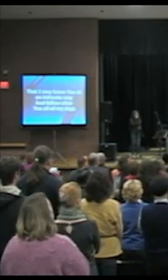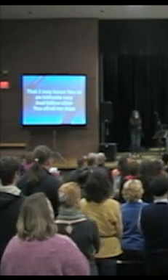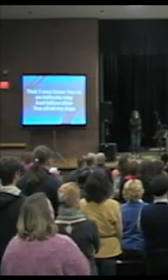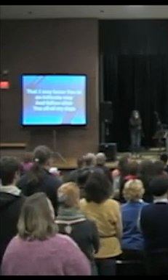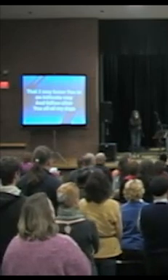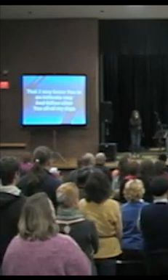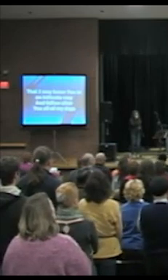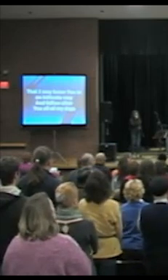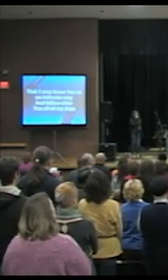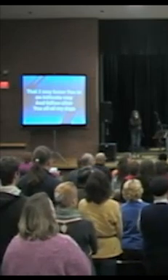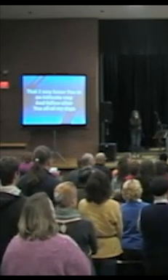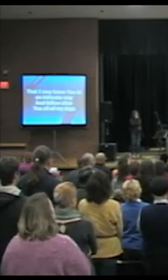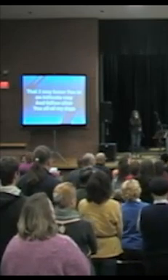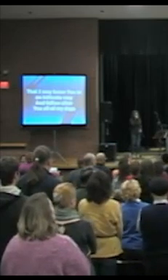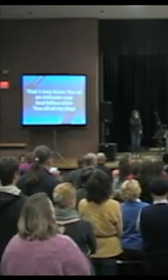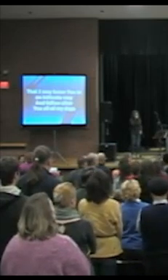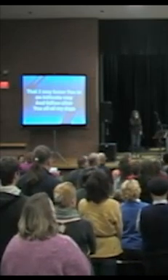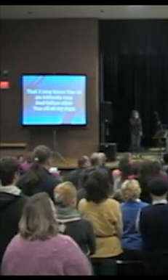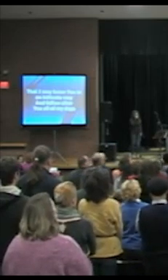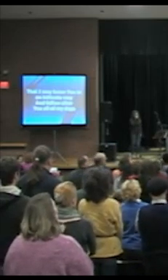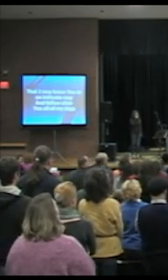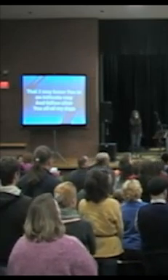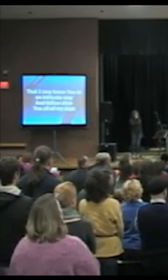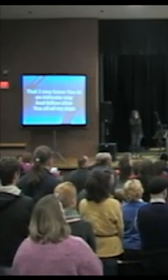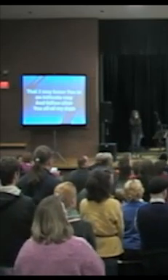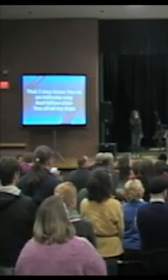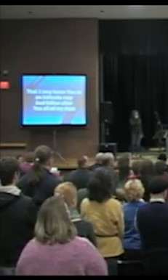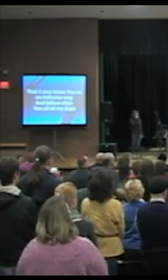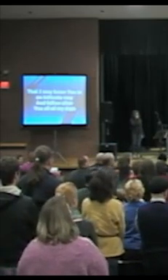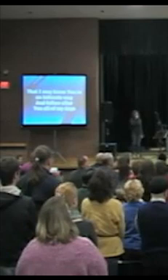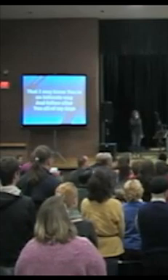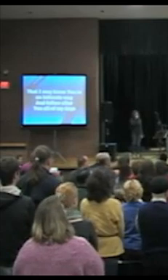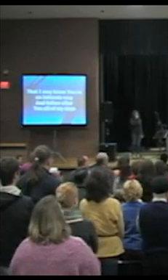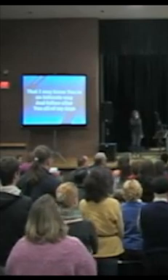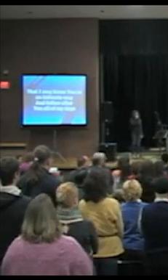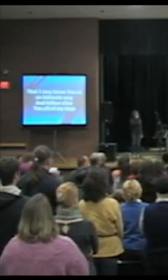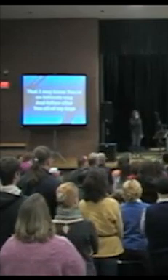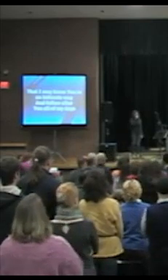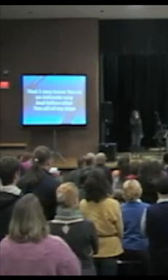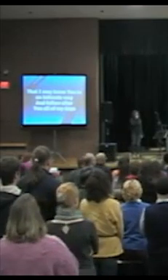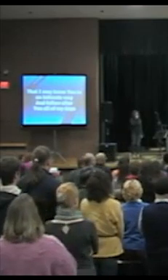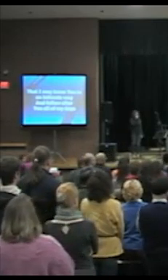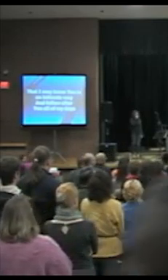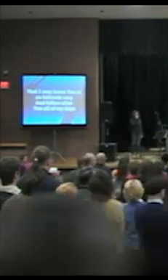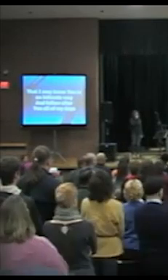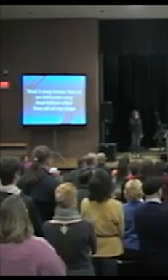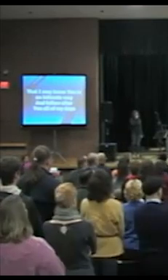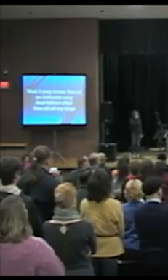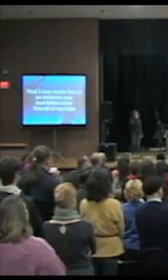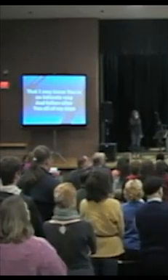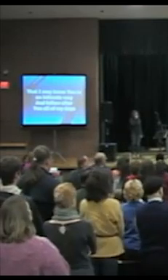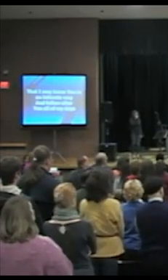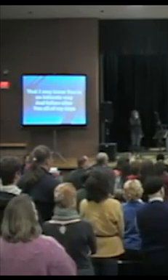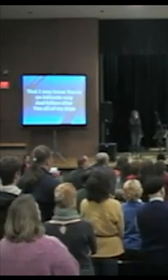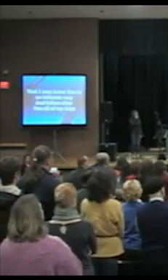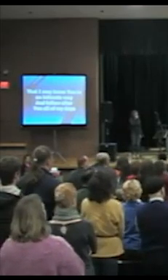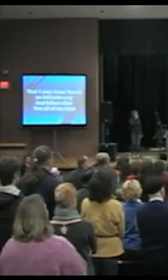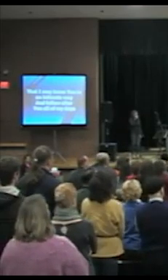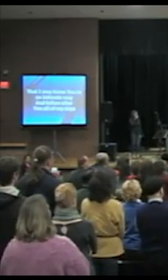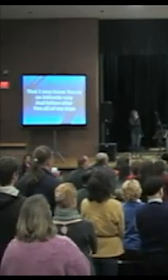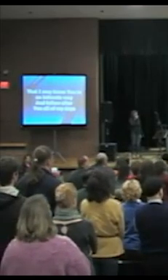intimate way, and follow to you all of my